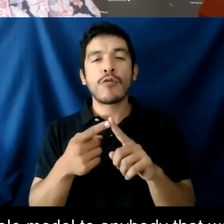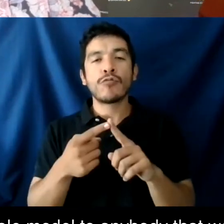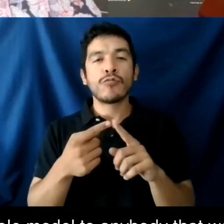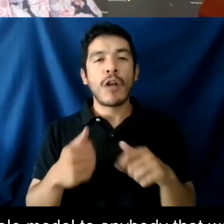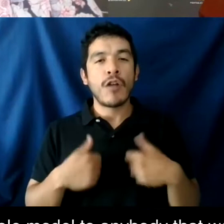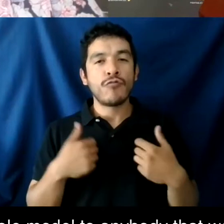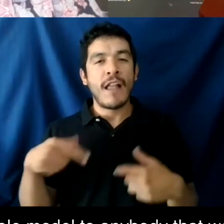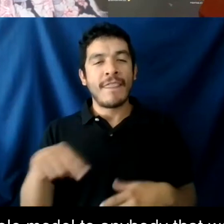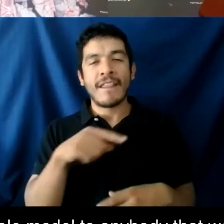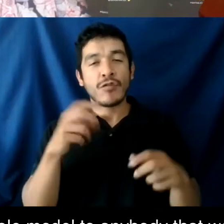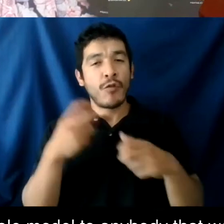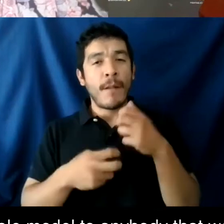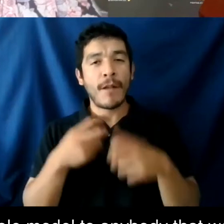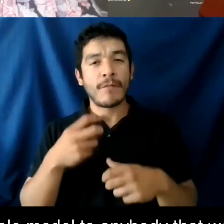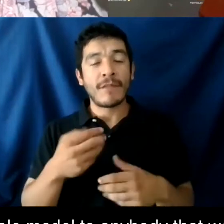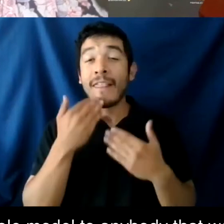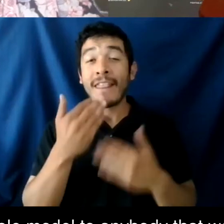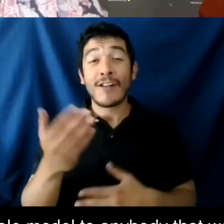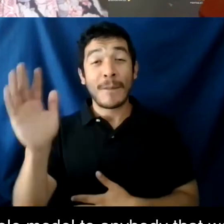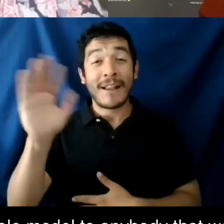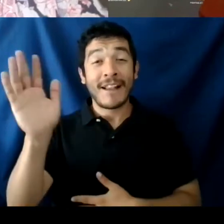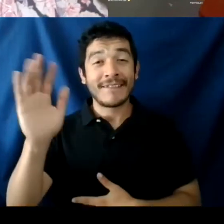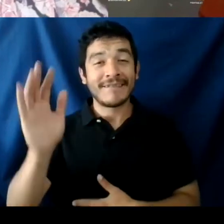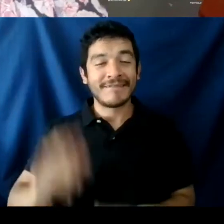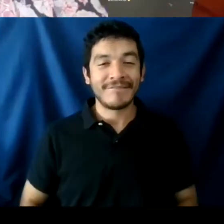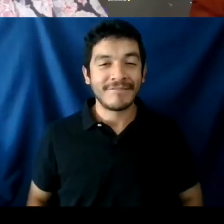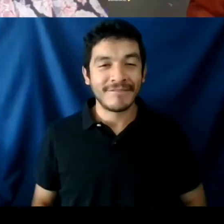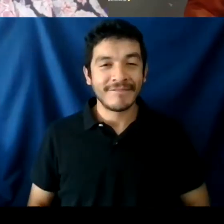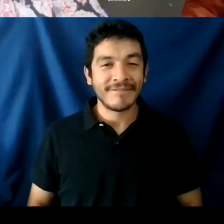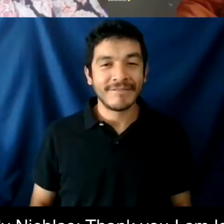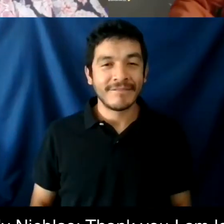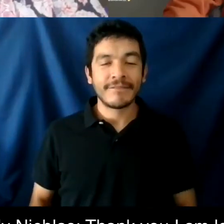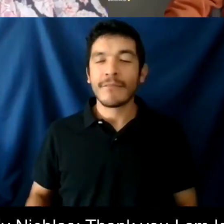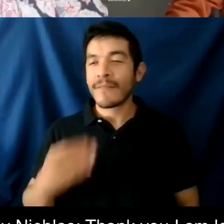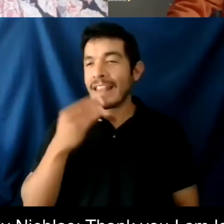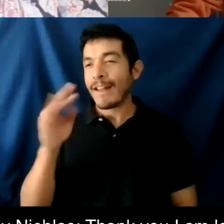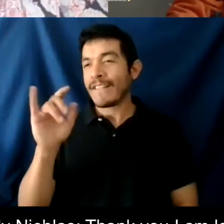issues. All right, thanks. Bye. Bye, guys. Thank you. Victor.